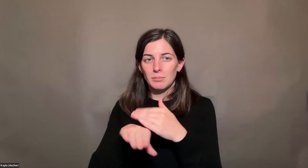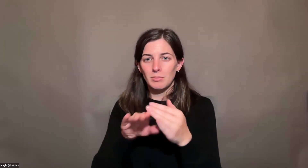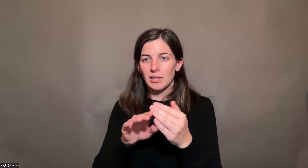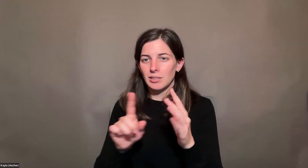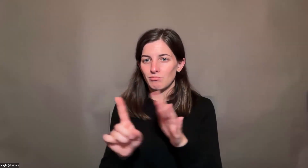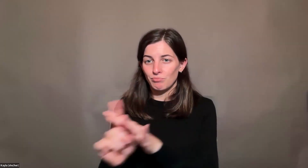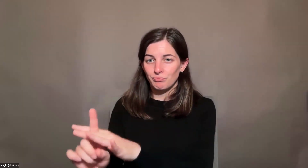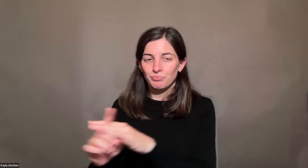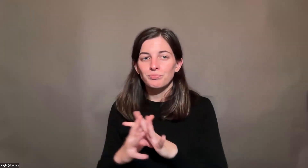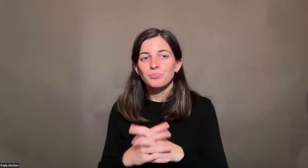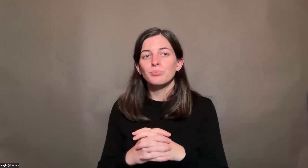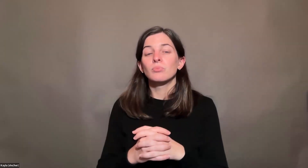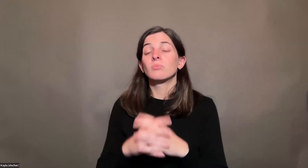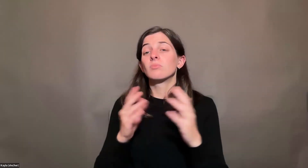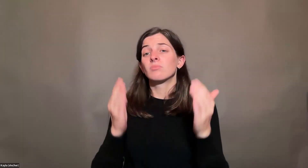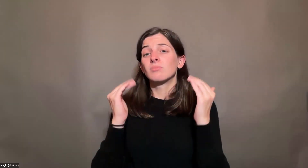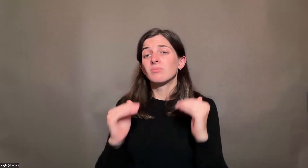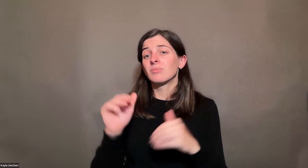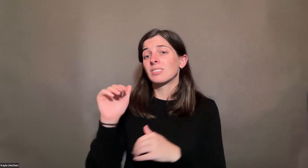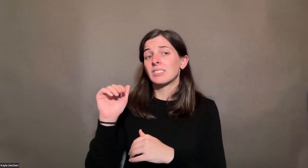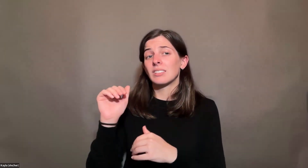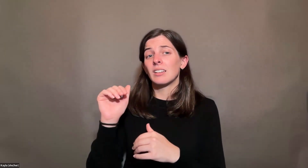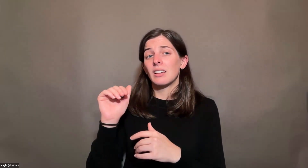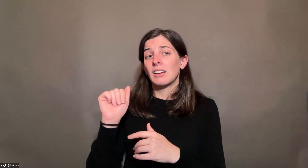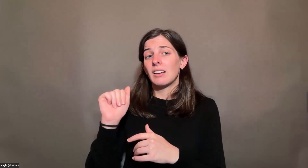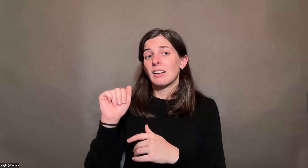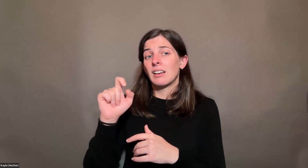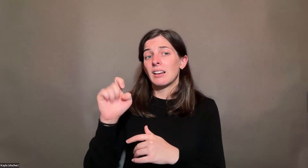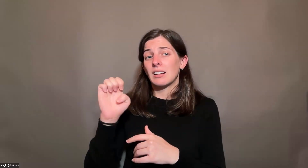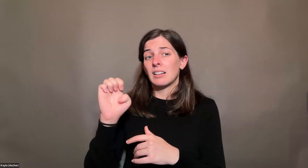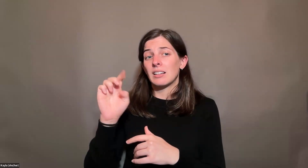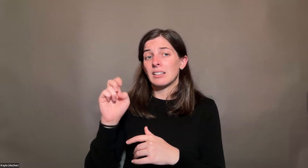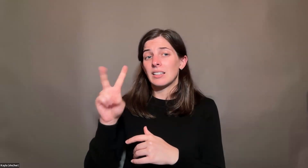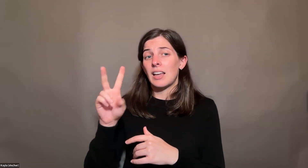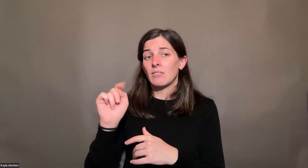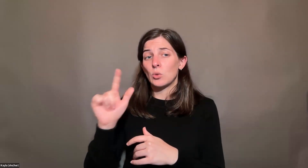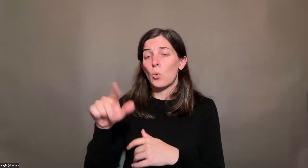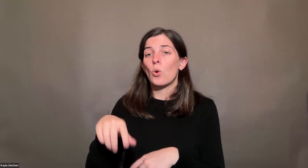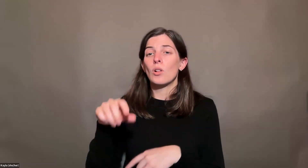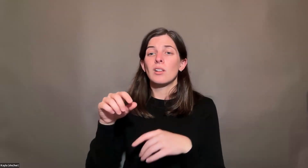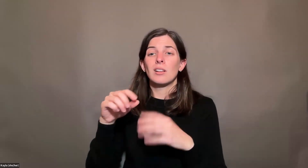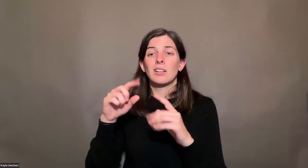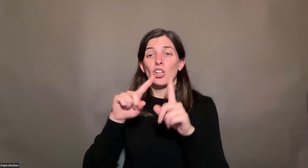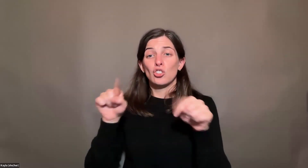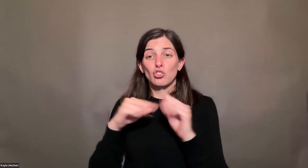next thing can be X step tools, screen readers, and keyboard only testing. So you can also use